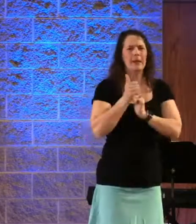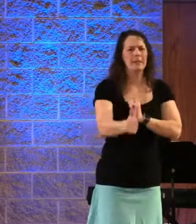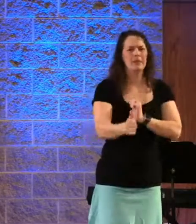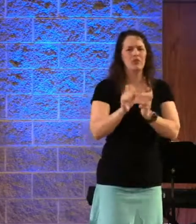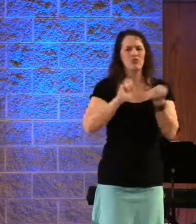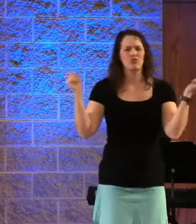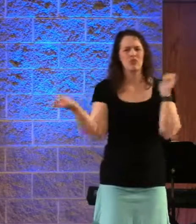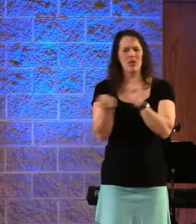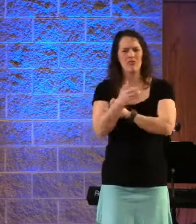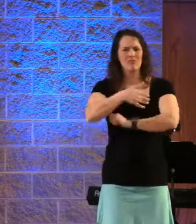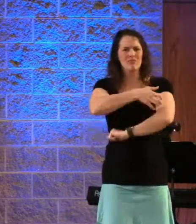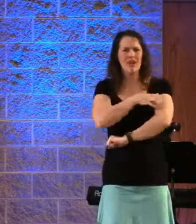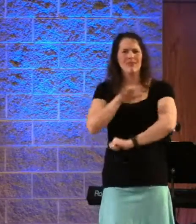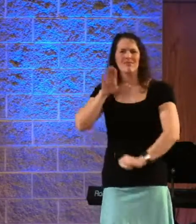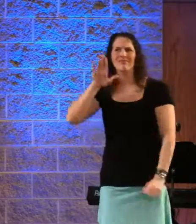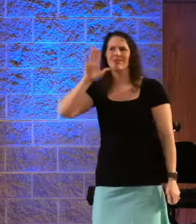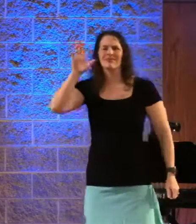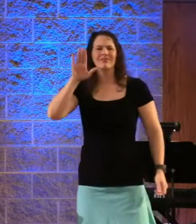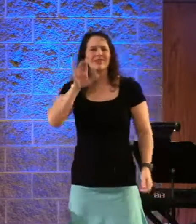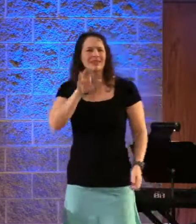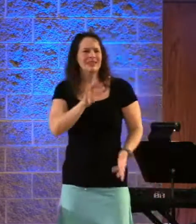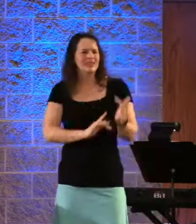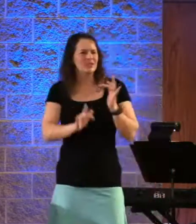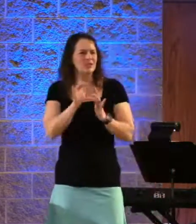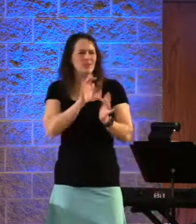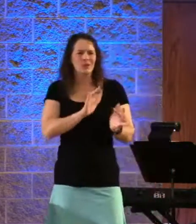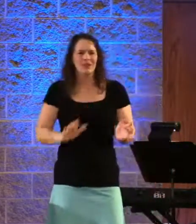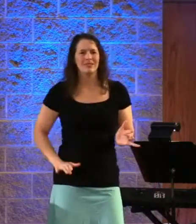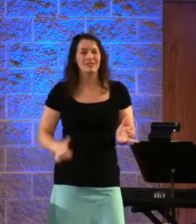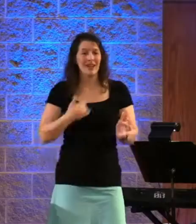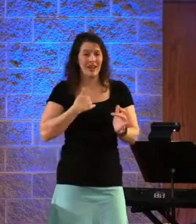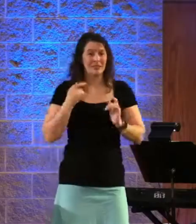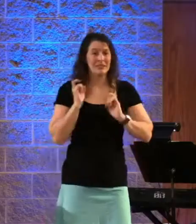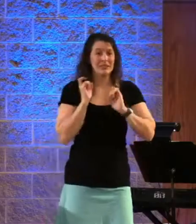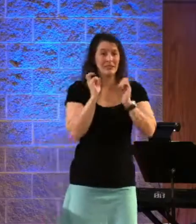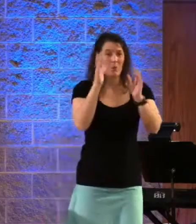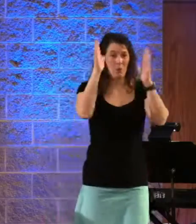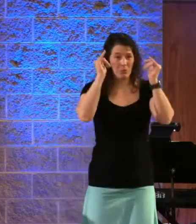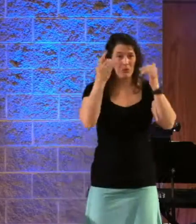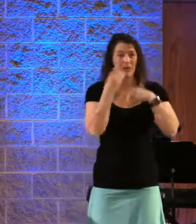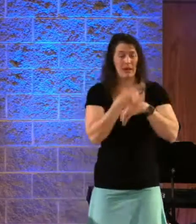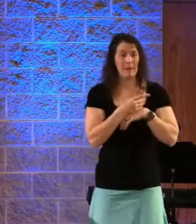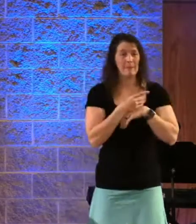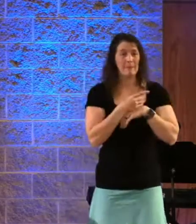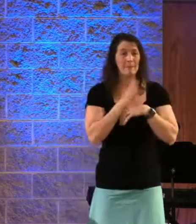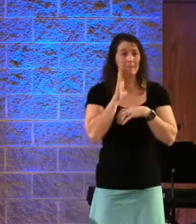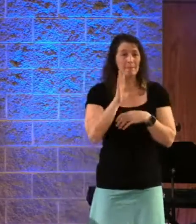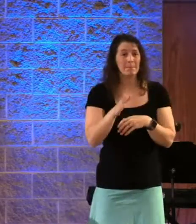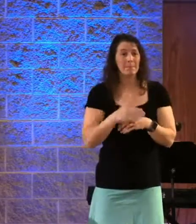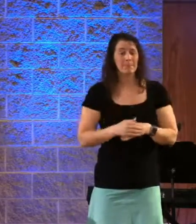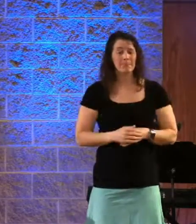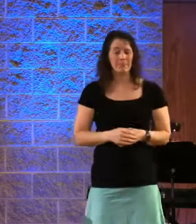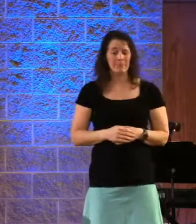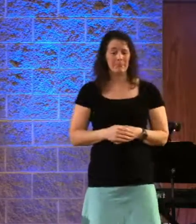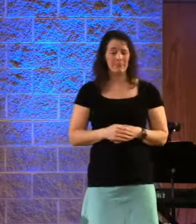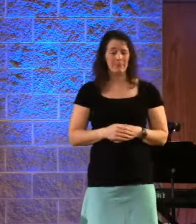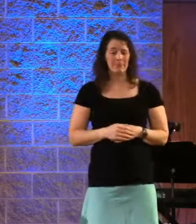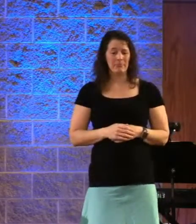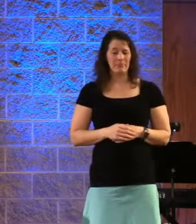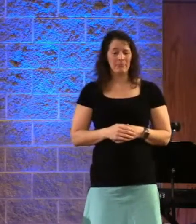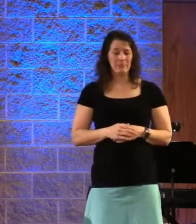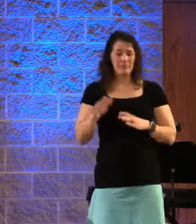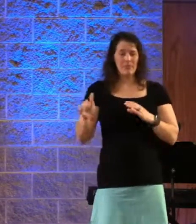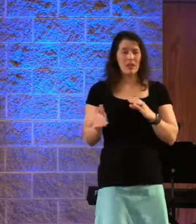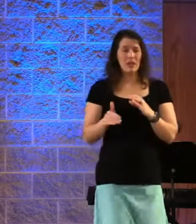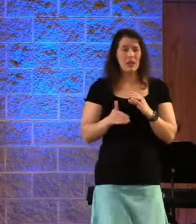power of the Lord Jesus Christ. And I'm going to give you hope today. When a marriage is in trouble and couples